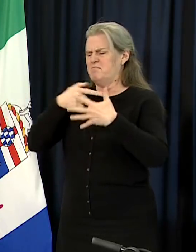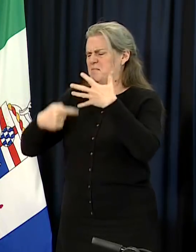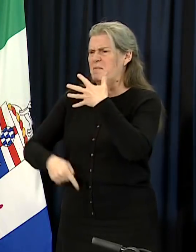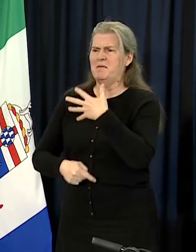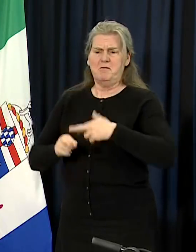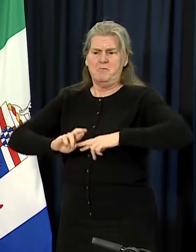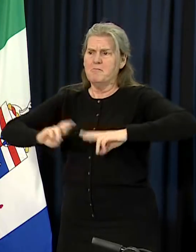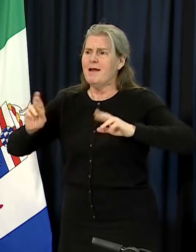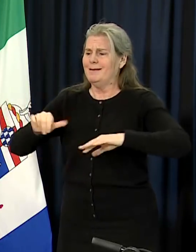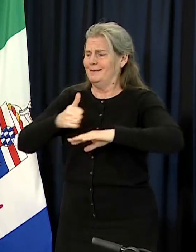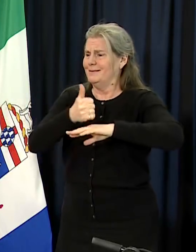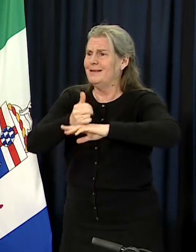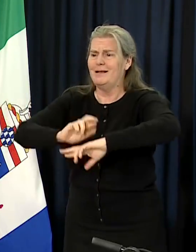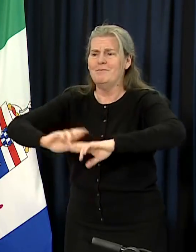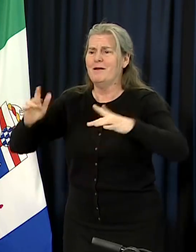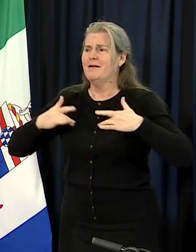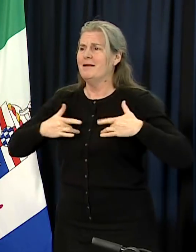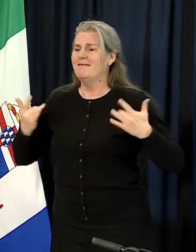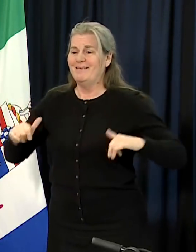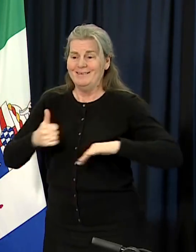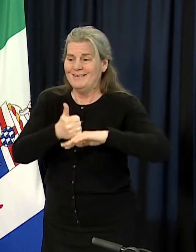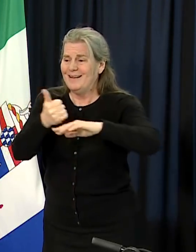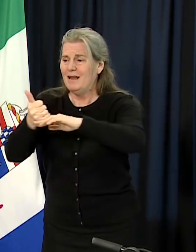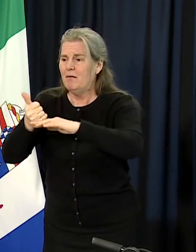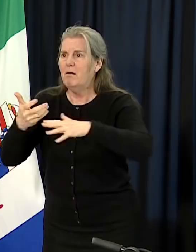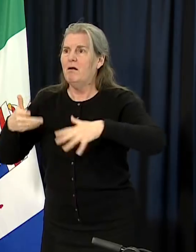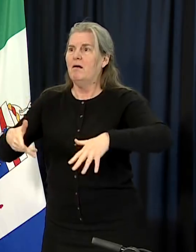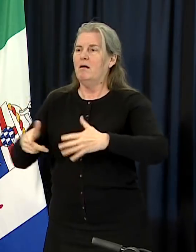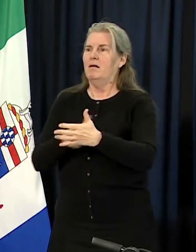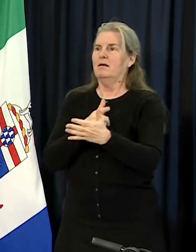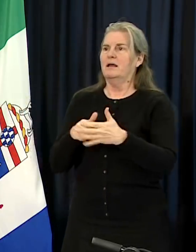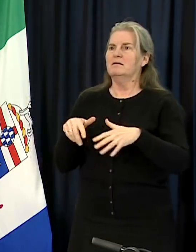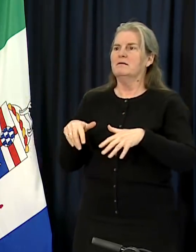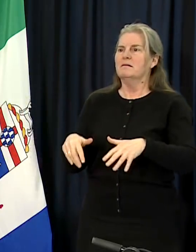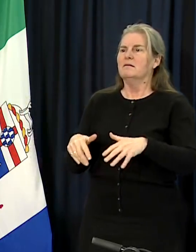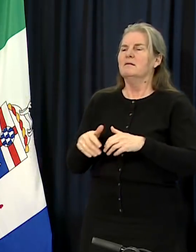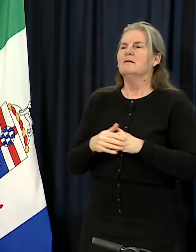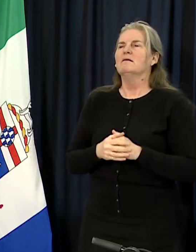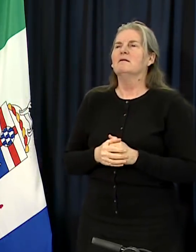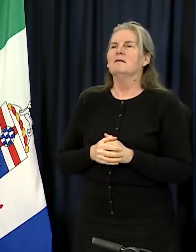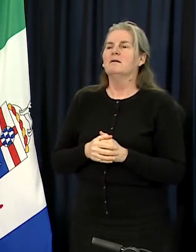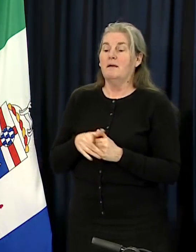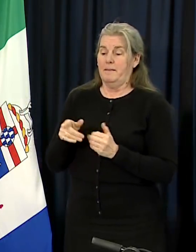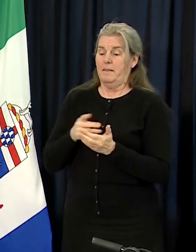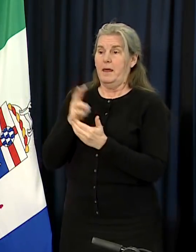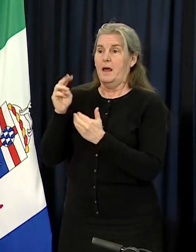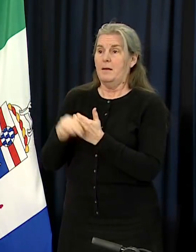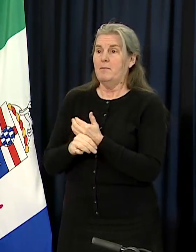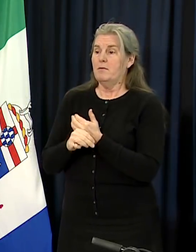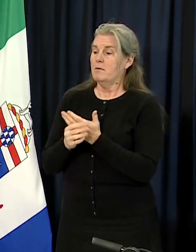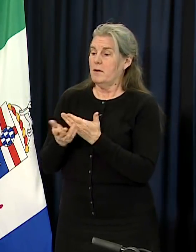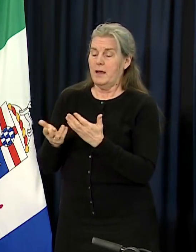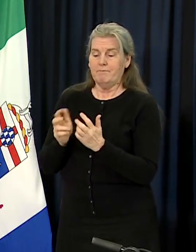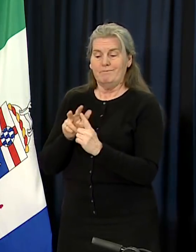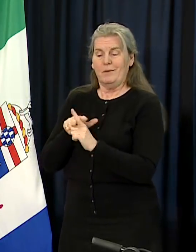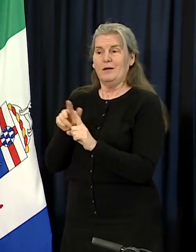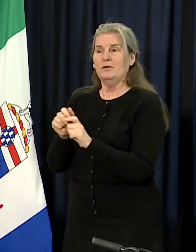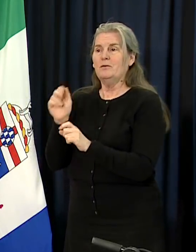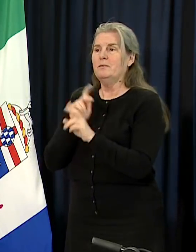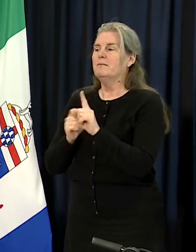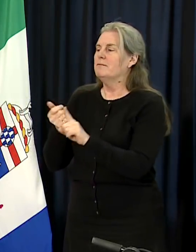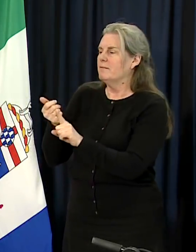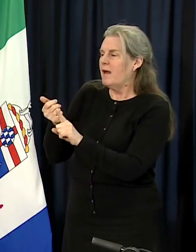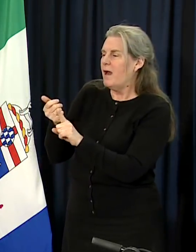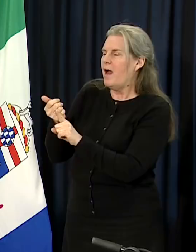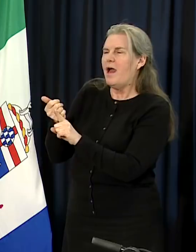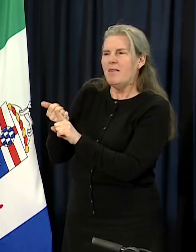in preparation for the event. This program applies to any event canceled due to